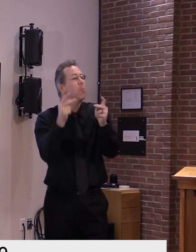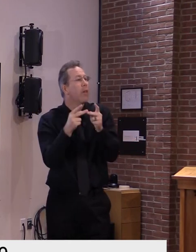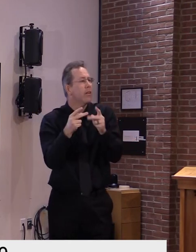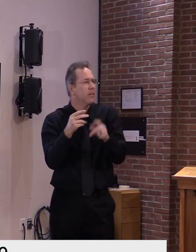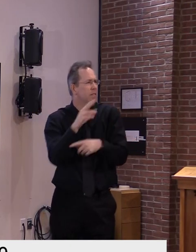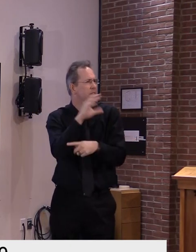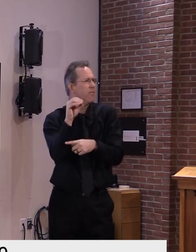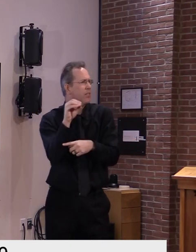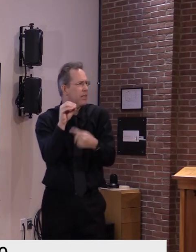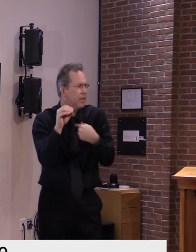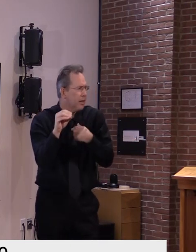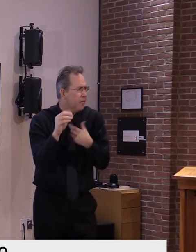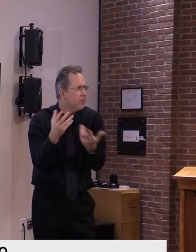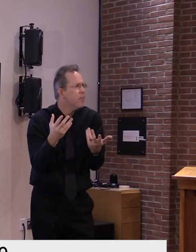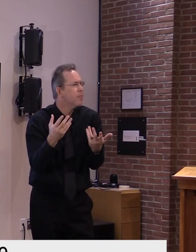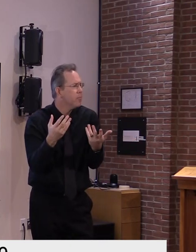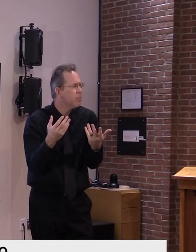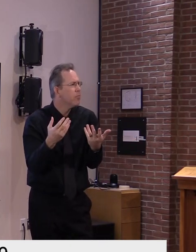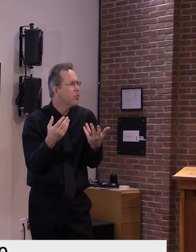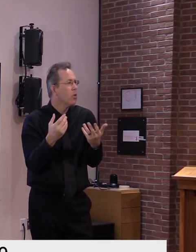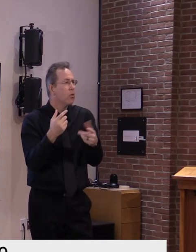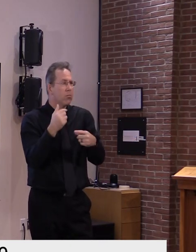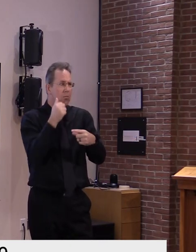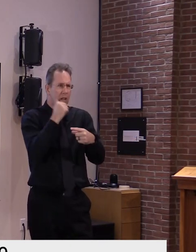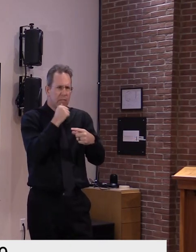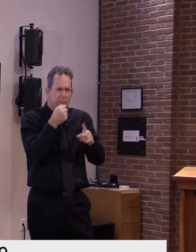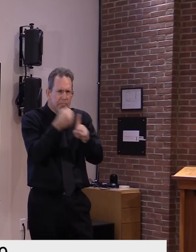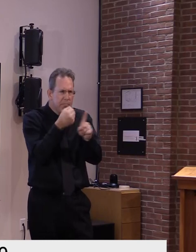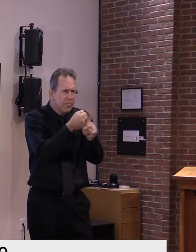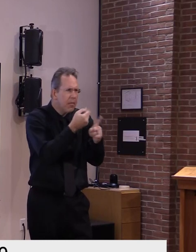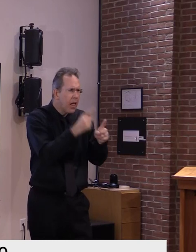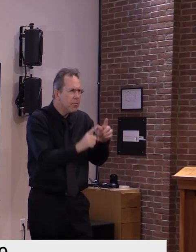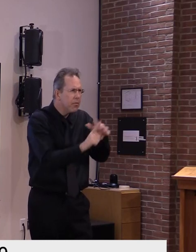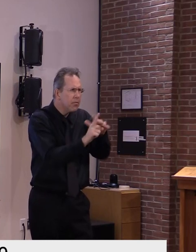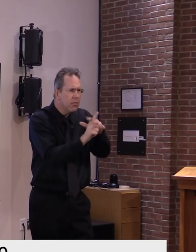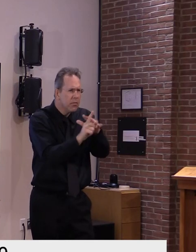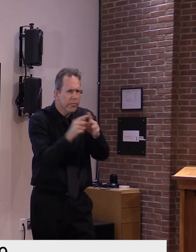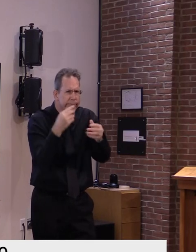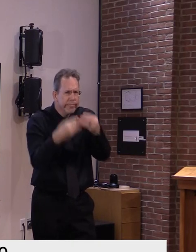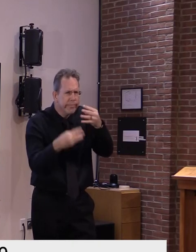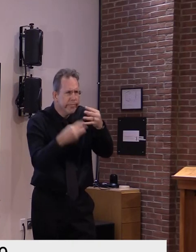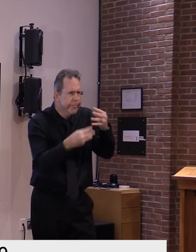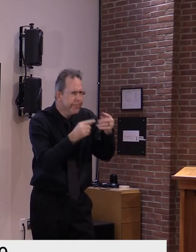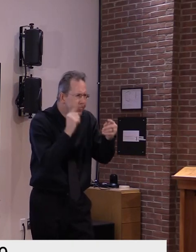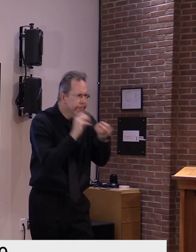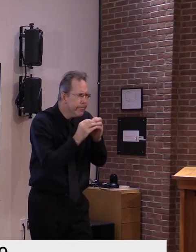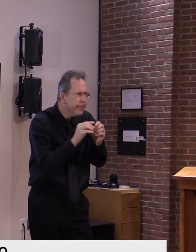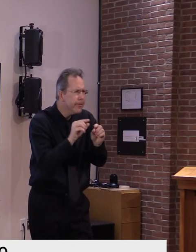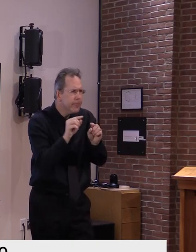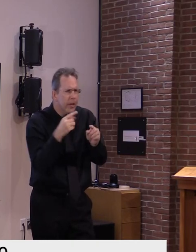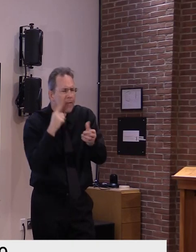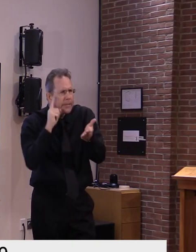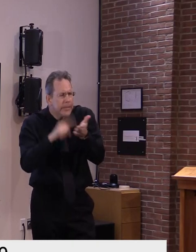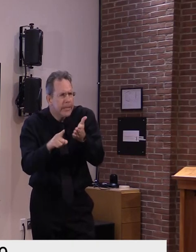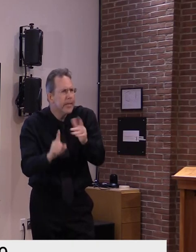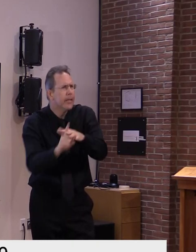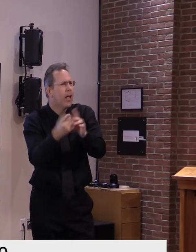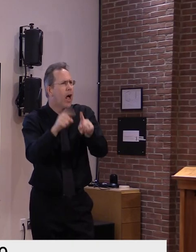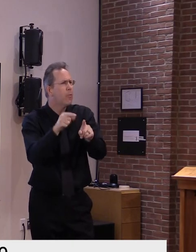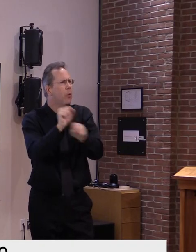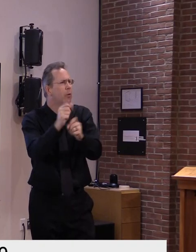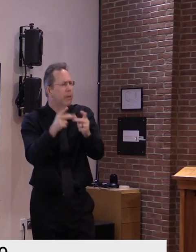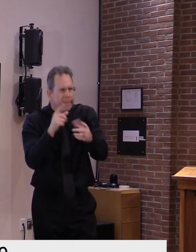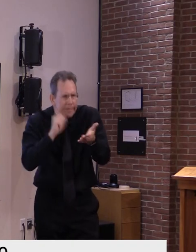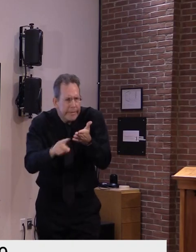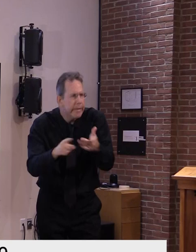It's a list that gets added to every day. It's a lot of work for the teams at the health department. But importantly,